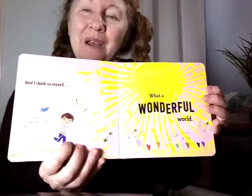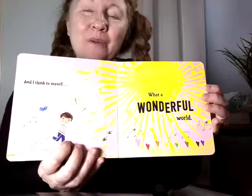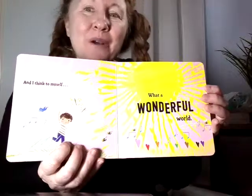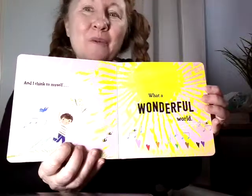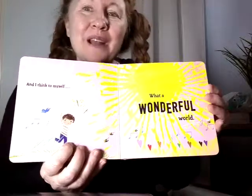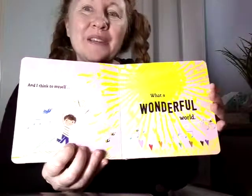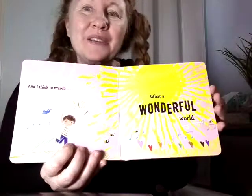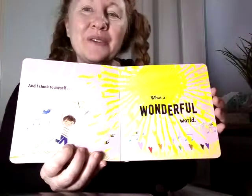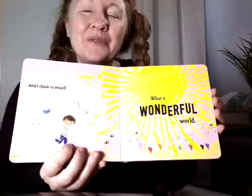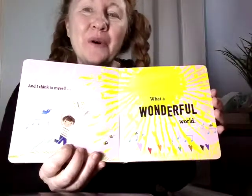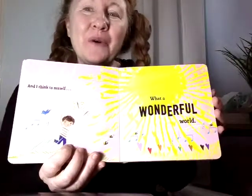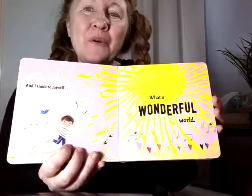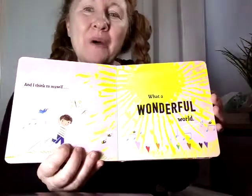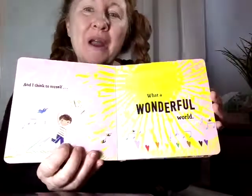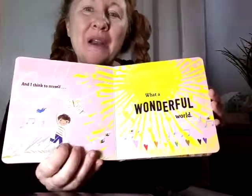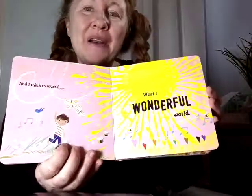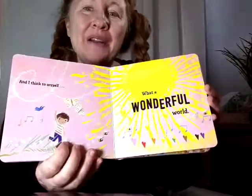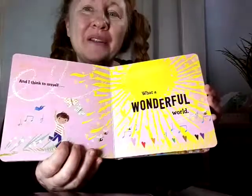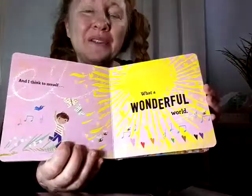what a wonderful world.